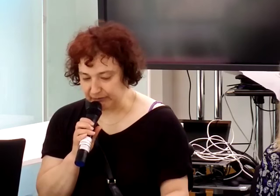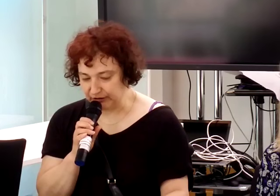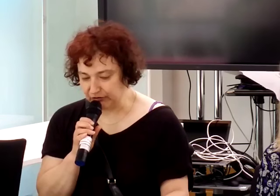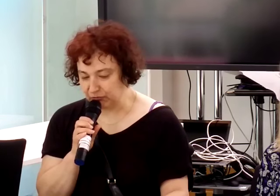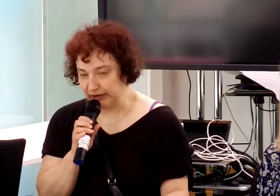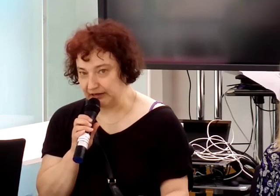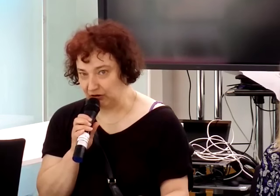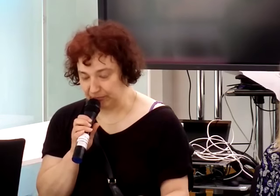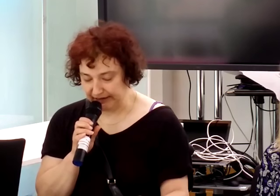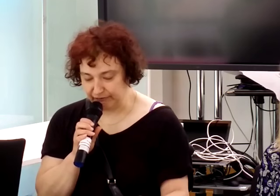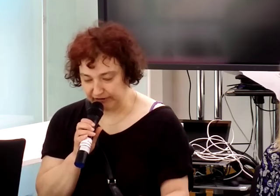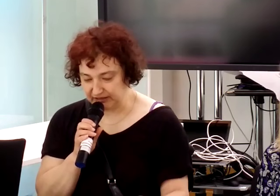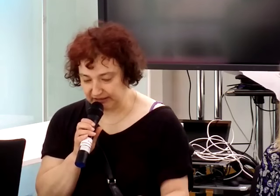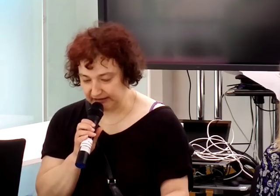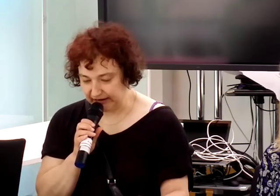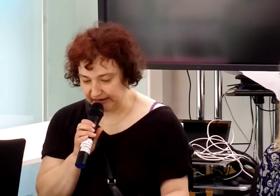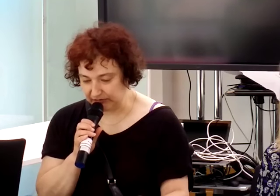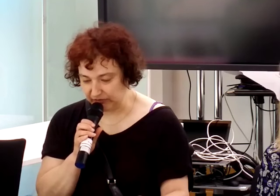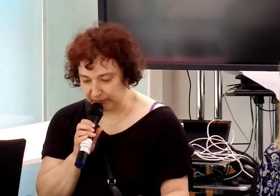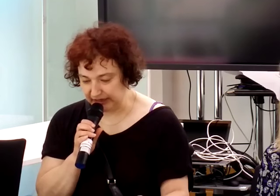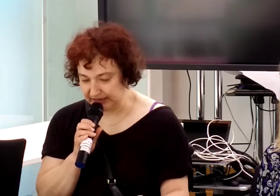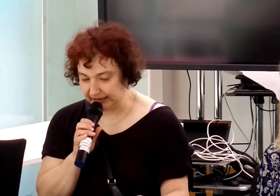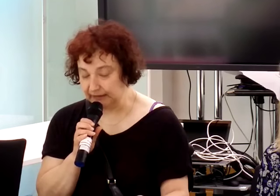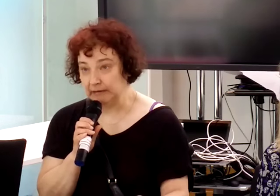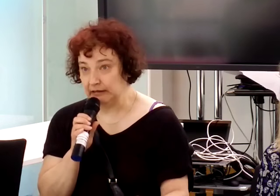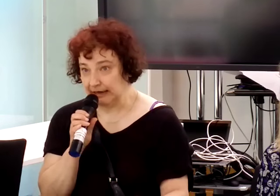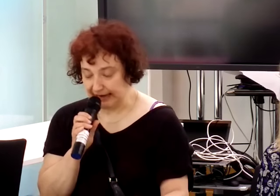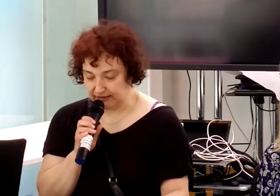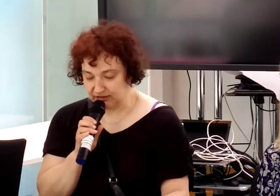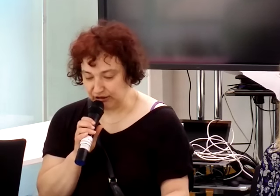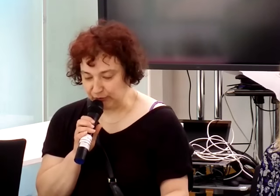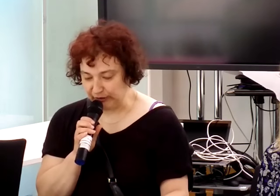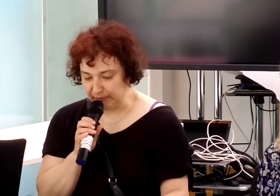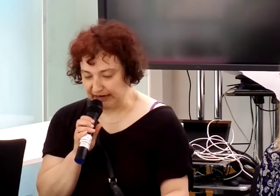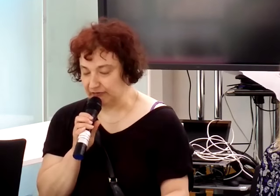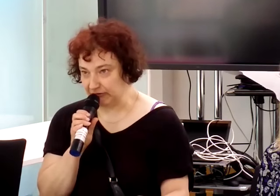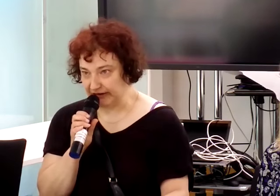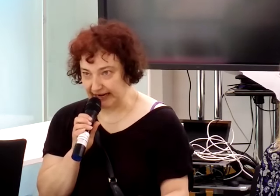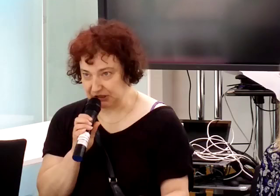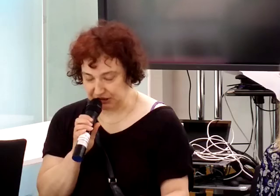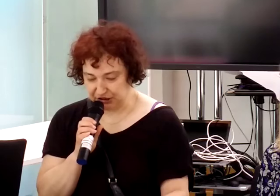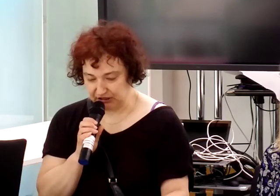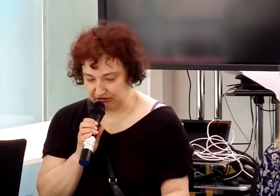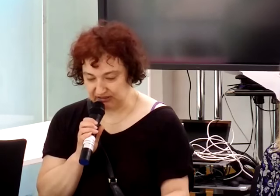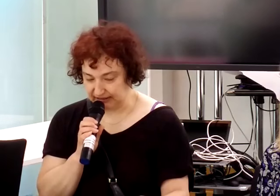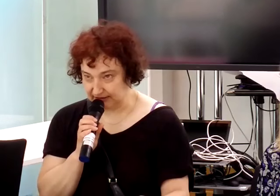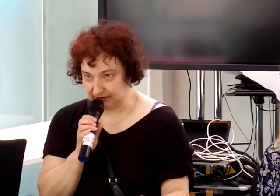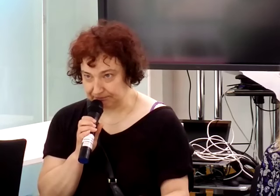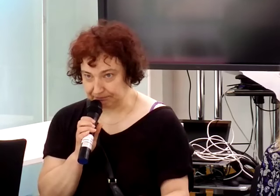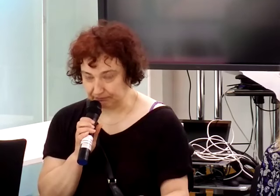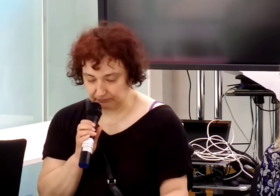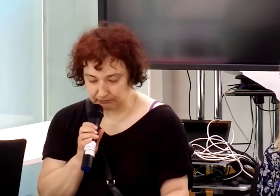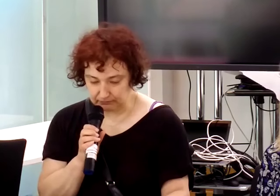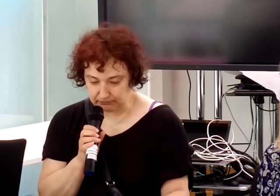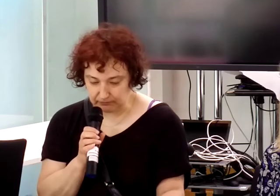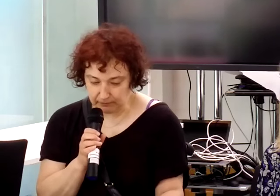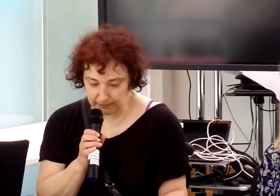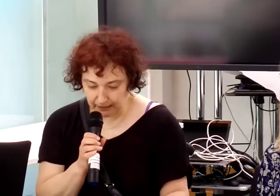would make Labour look weak on benefits in the eyes of the media and so be bad for election chances.